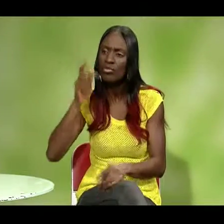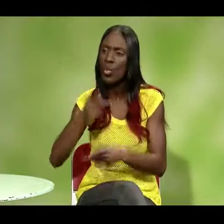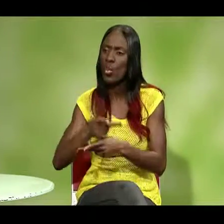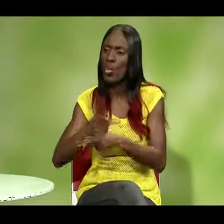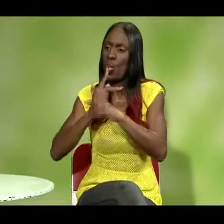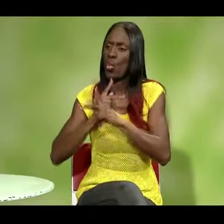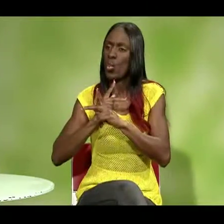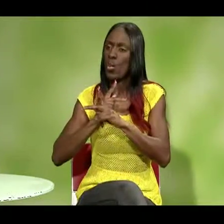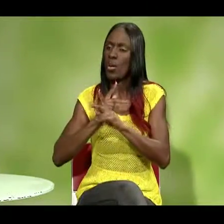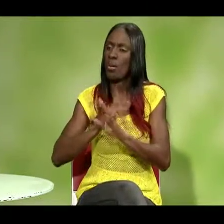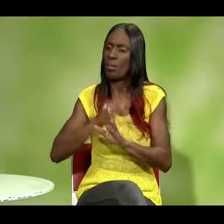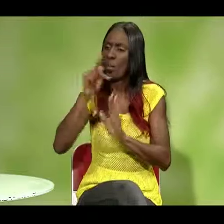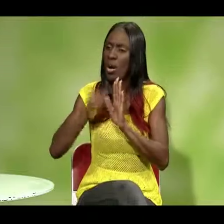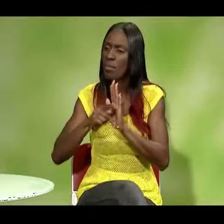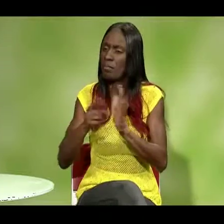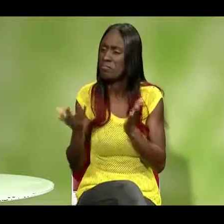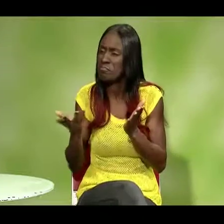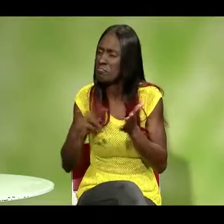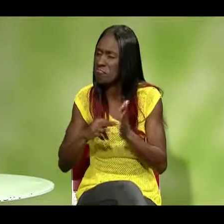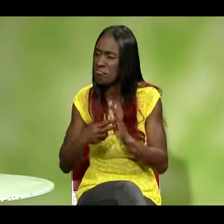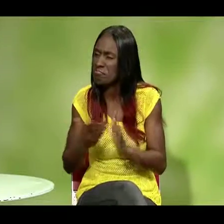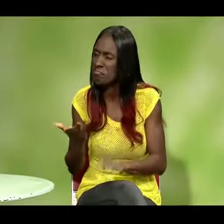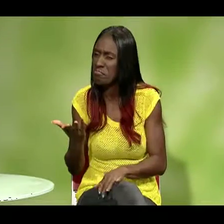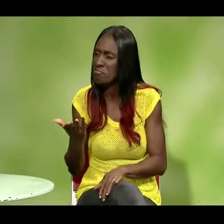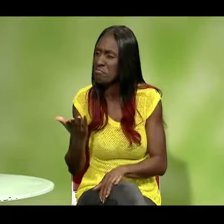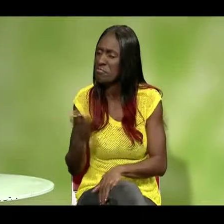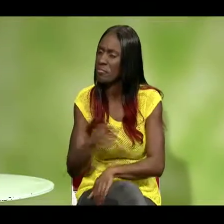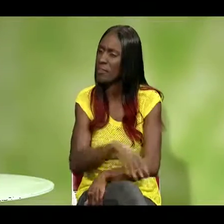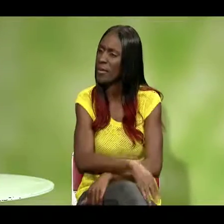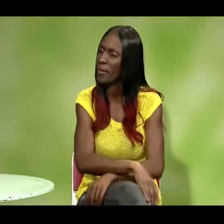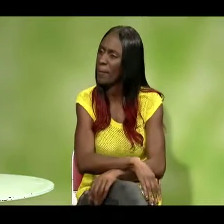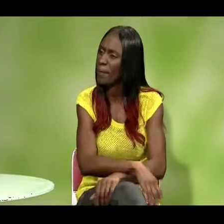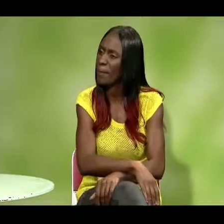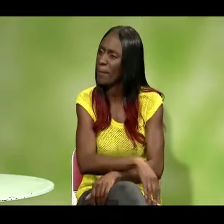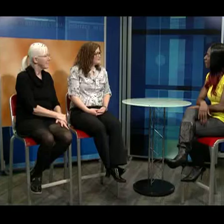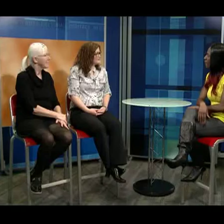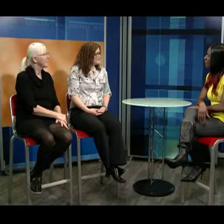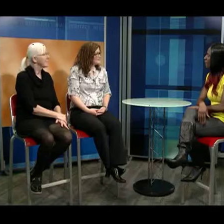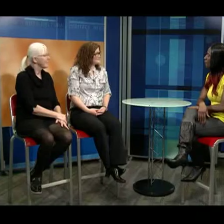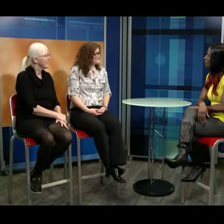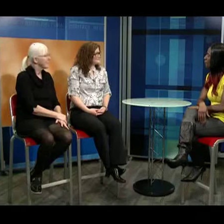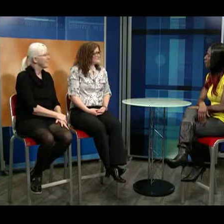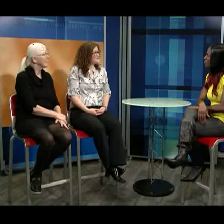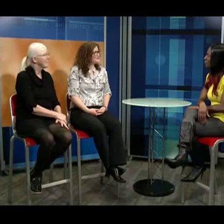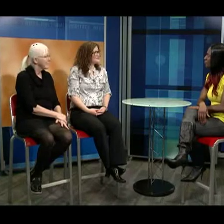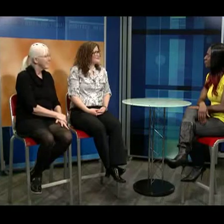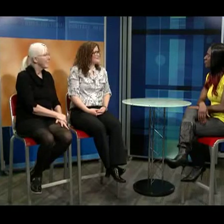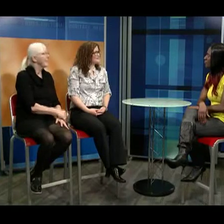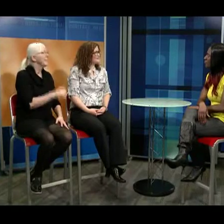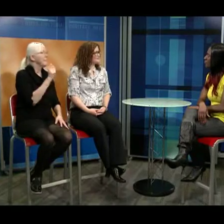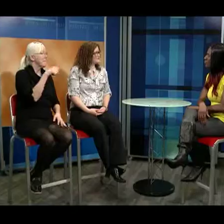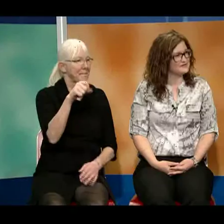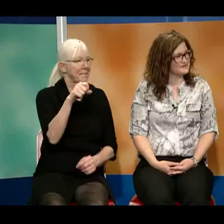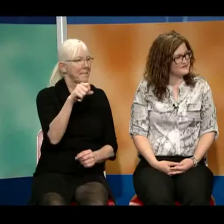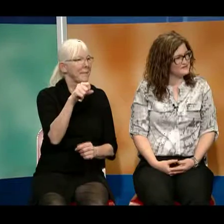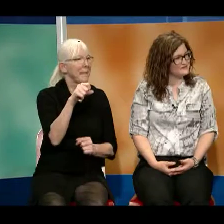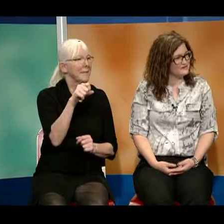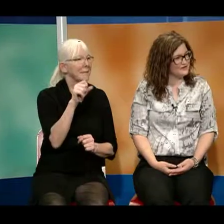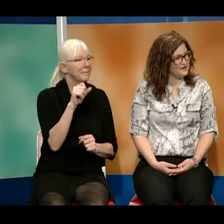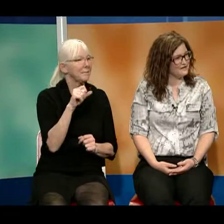I know there's a program, Lending an Ear program. Maybe you can explain that. Yeah. So the Western Institute for the Deaf